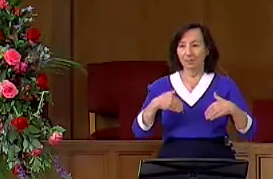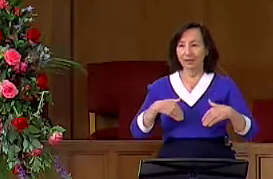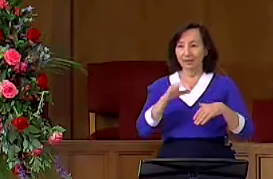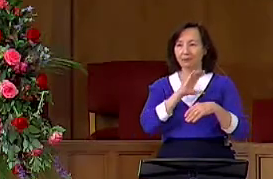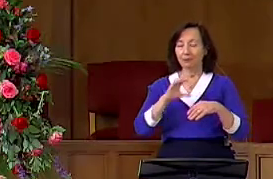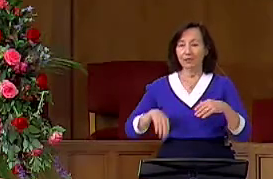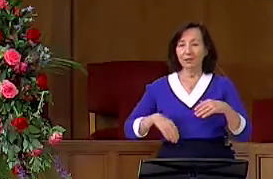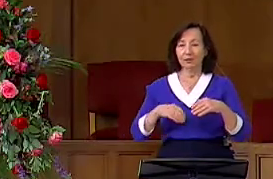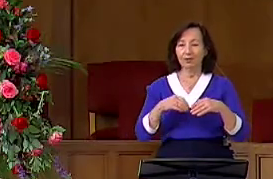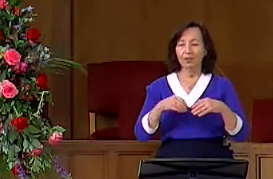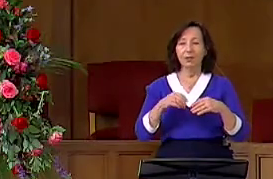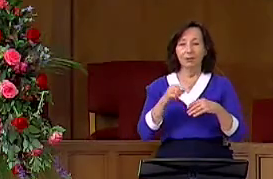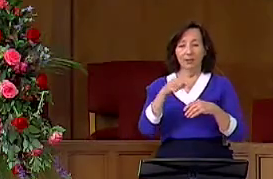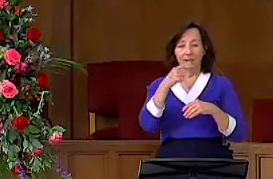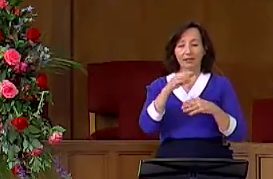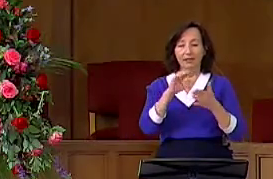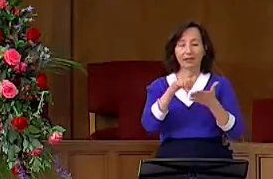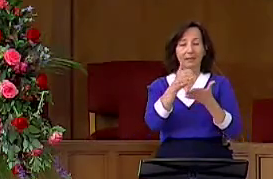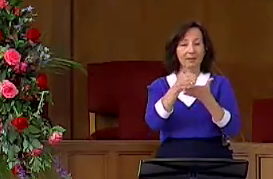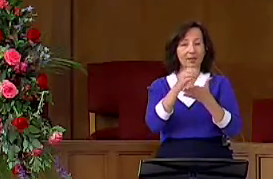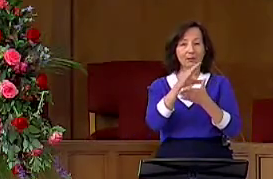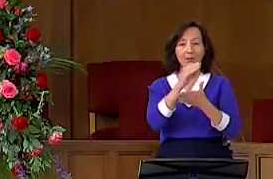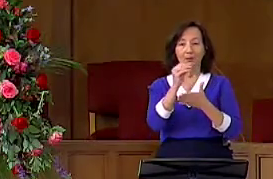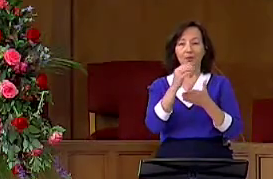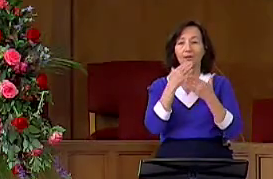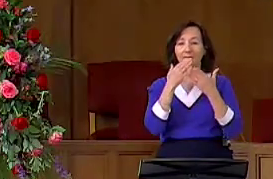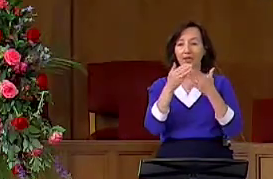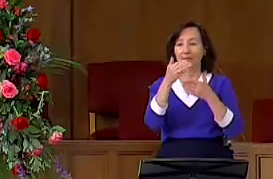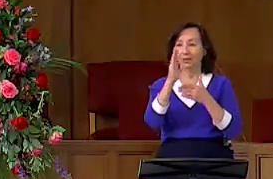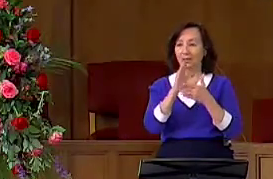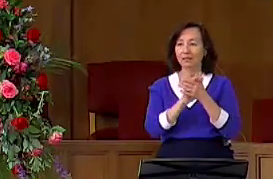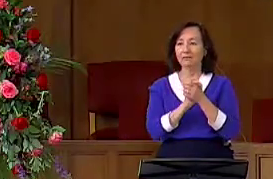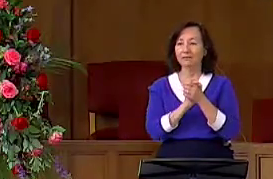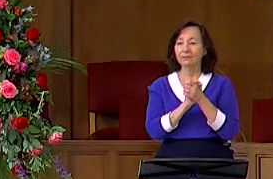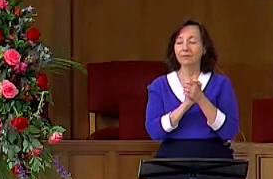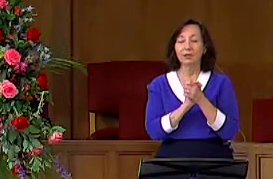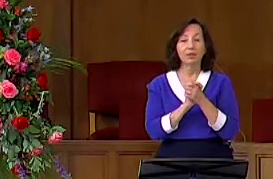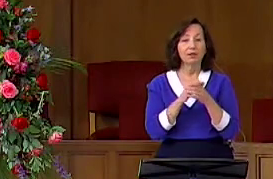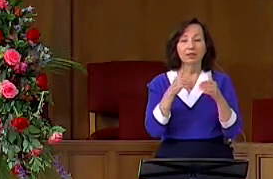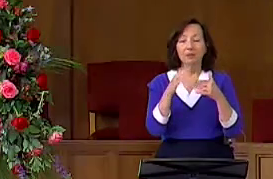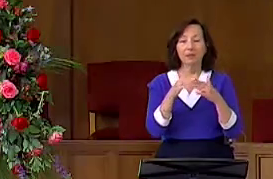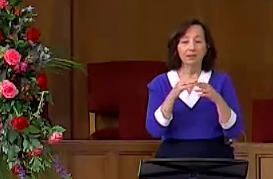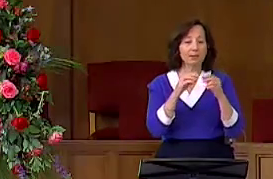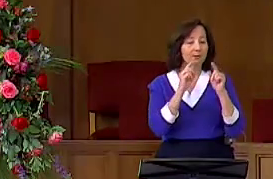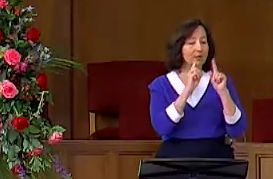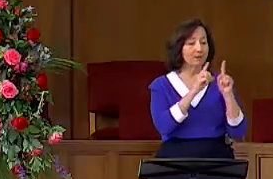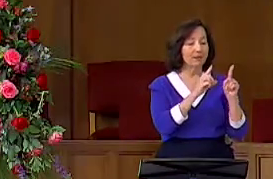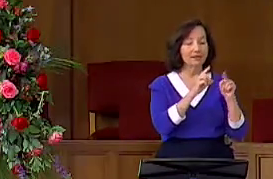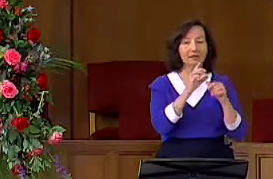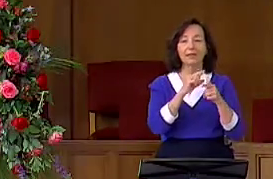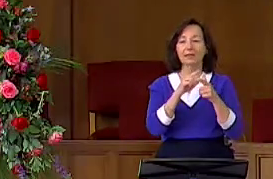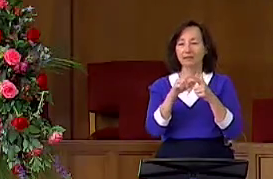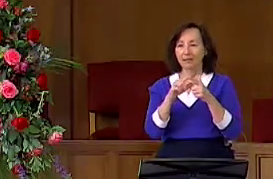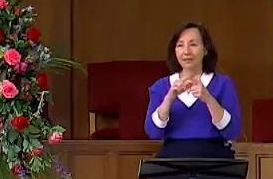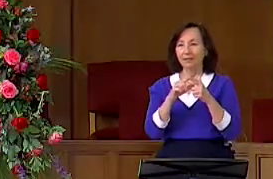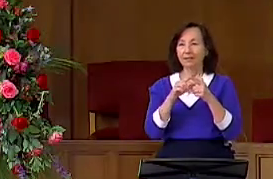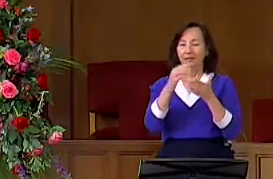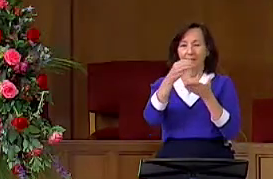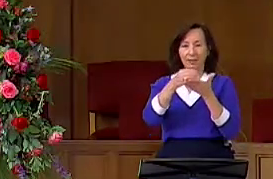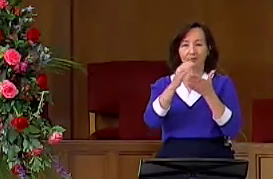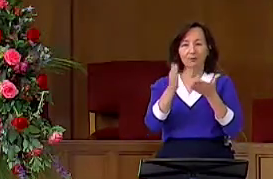you receive it, you can say amen or thank God, whatever you your response is. And then, of course, the cup will